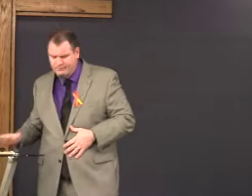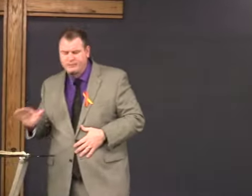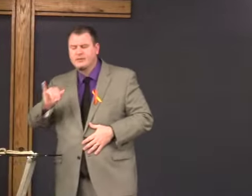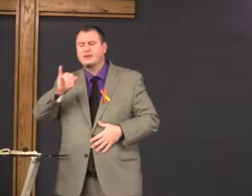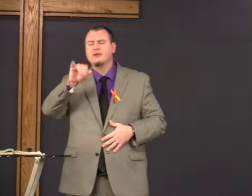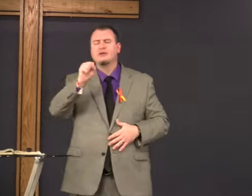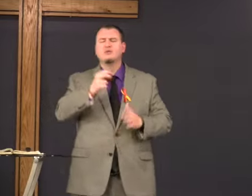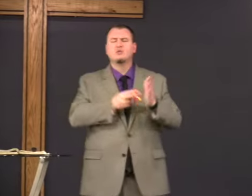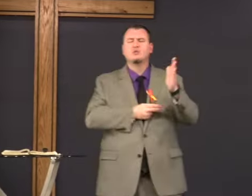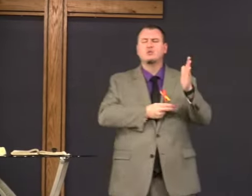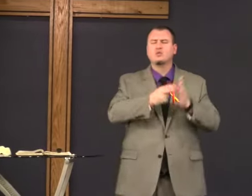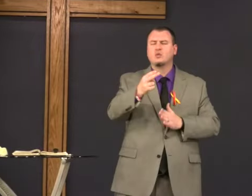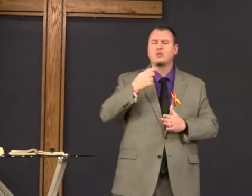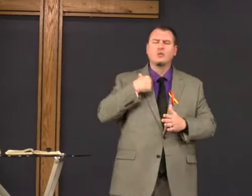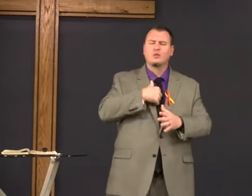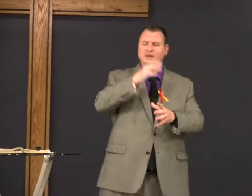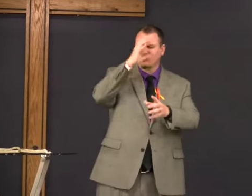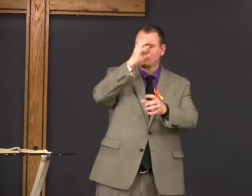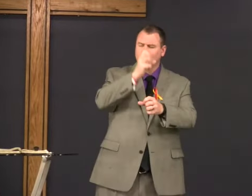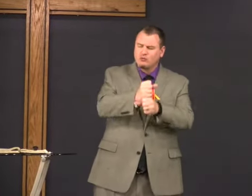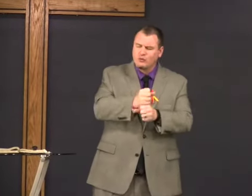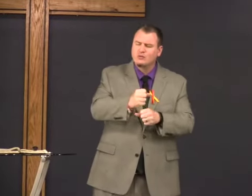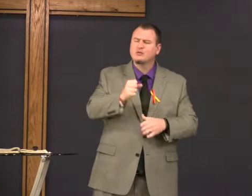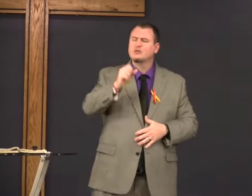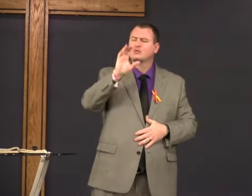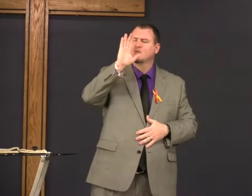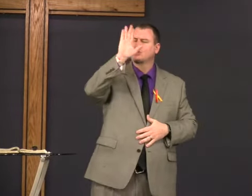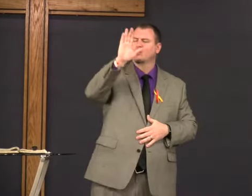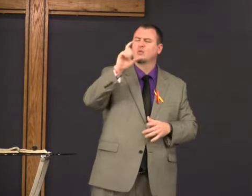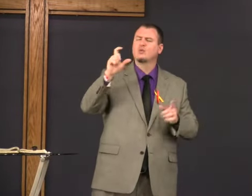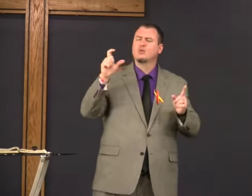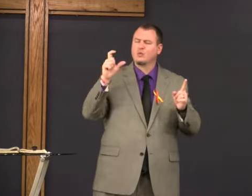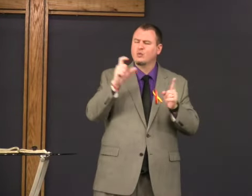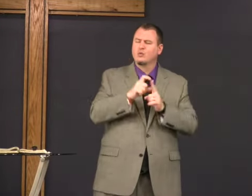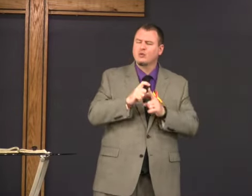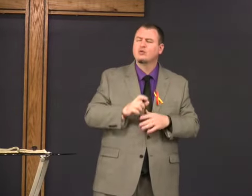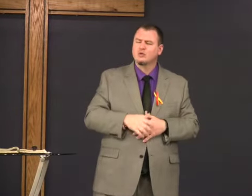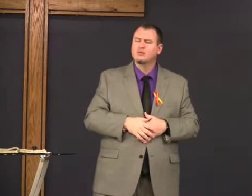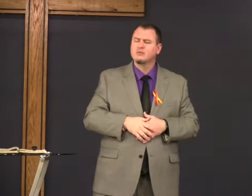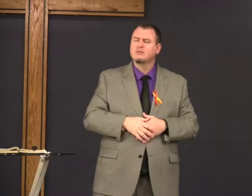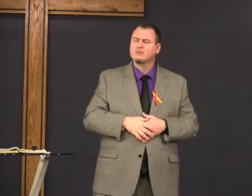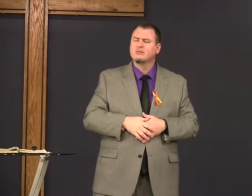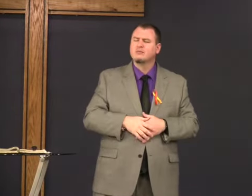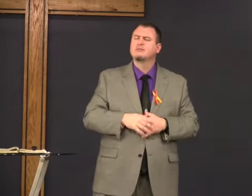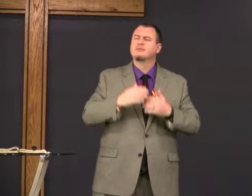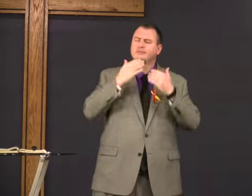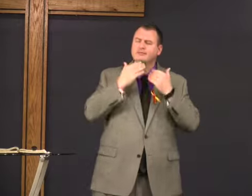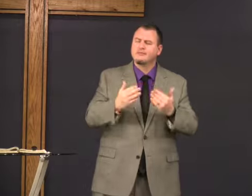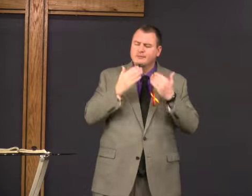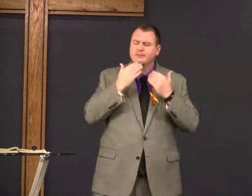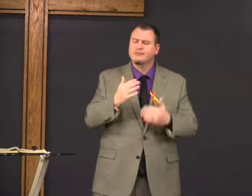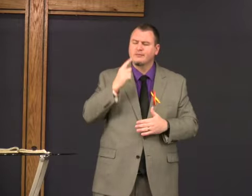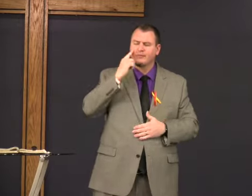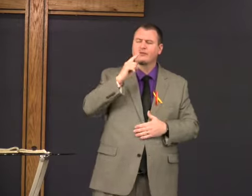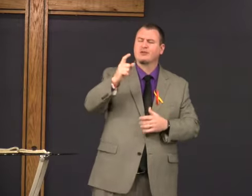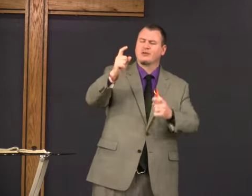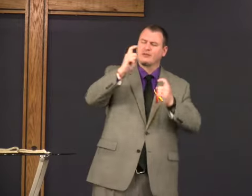God, we thank you for your word. We thank you that it is true, that the Bible is true. Mm-hmm. We trust your